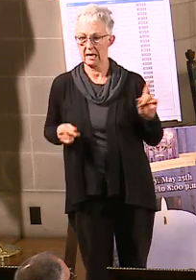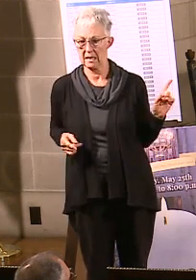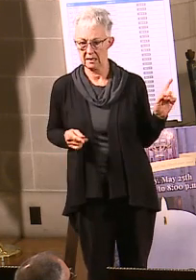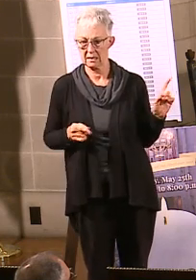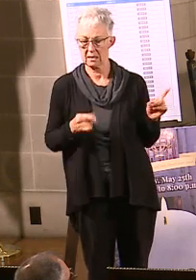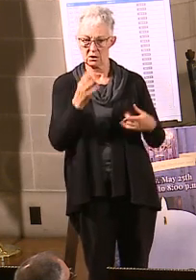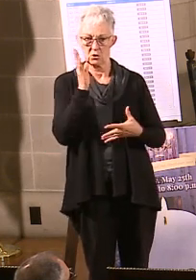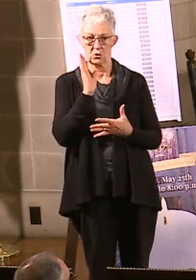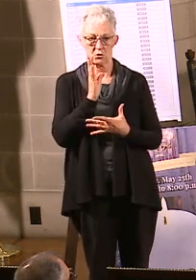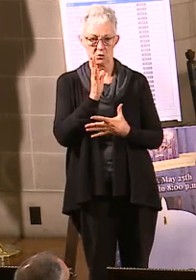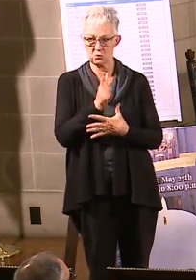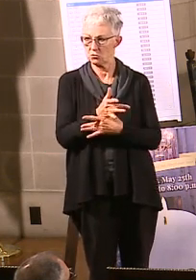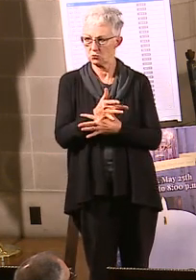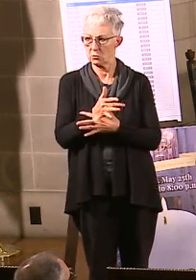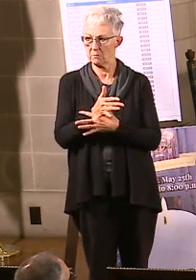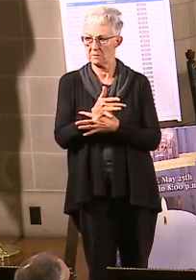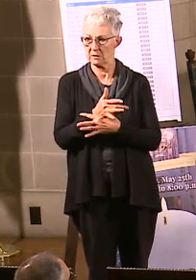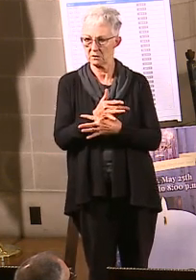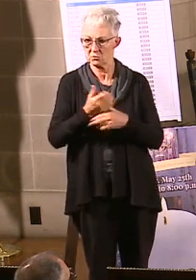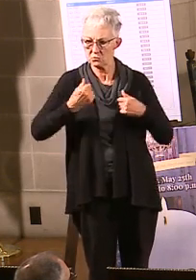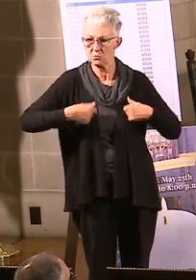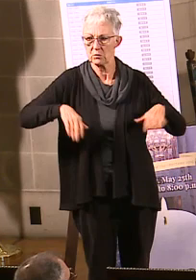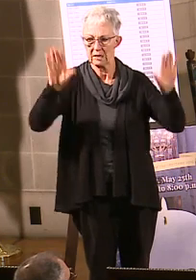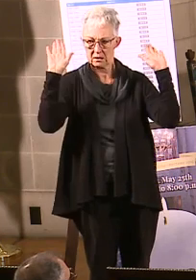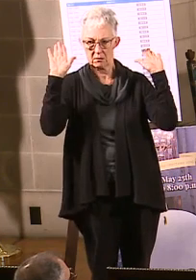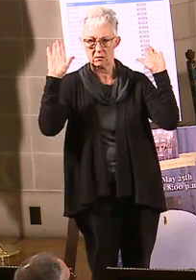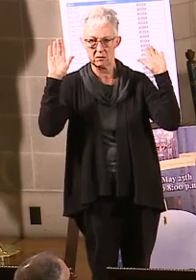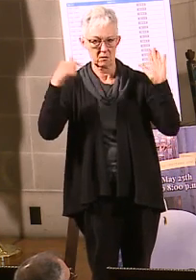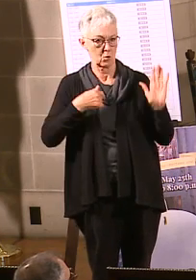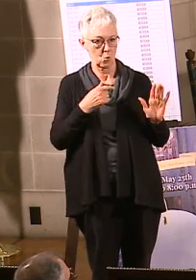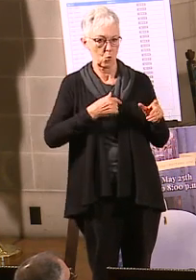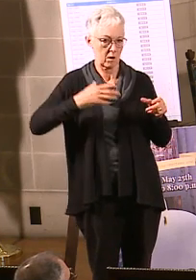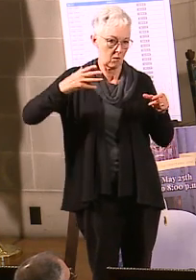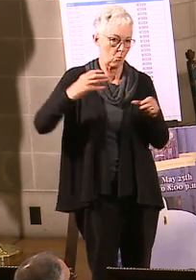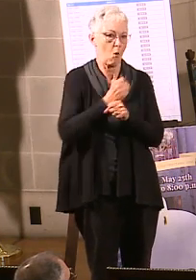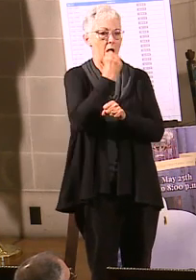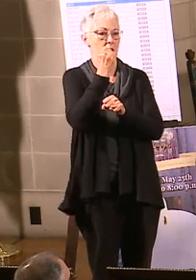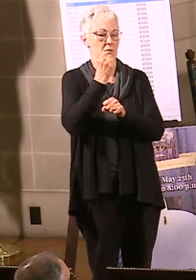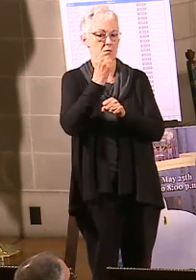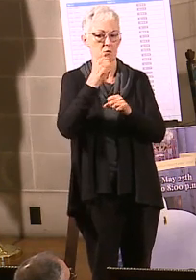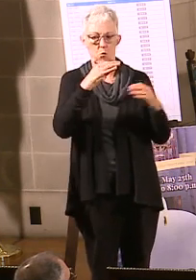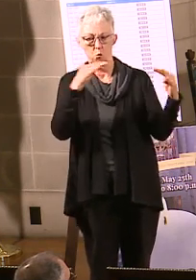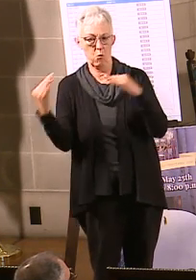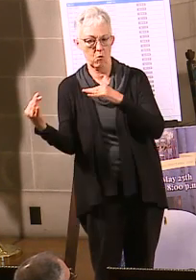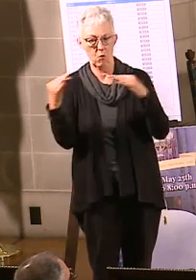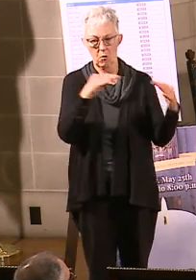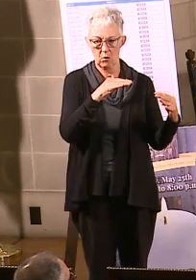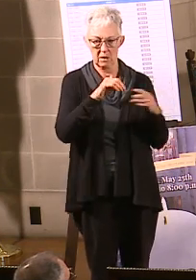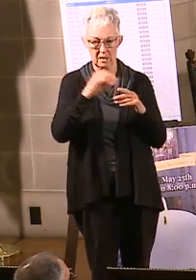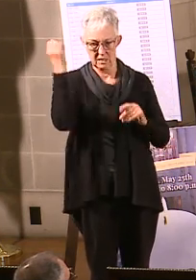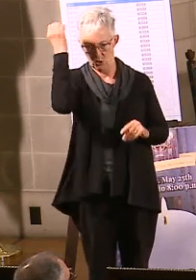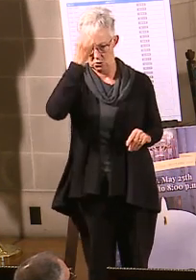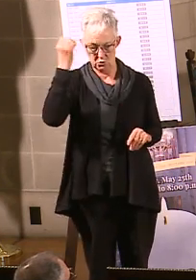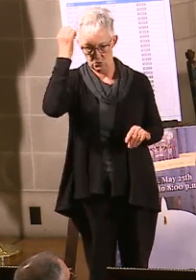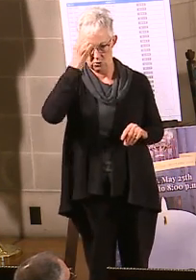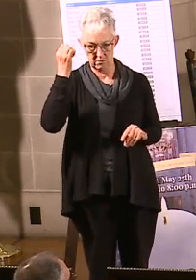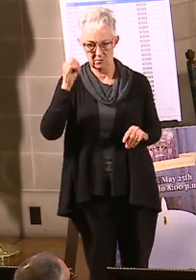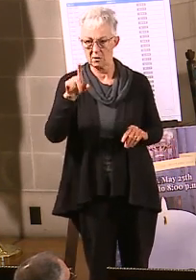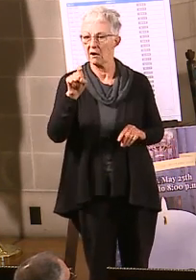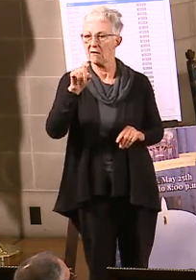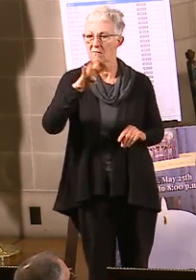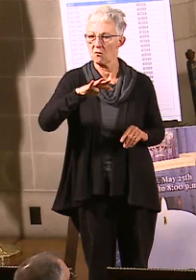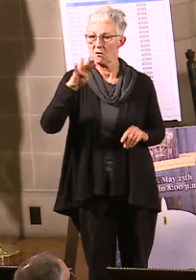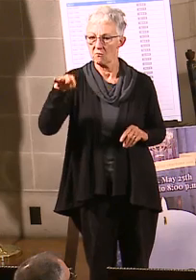the Germans surrendered. Victory in Europe. So the 144,000 Nebraskans that were